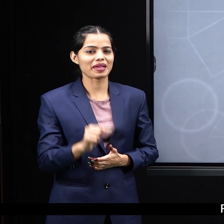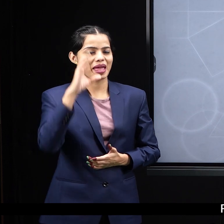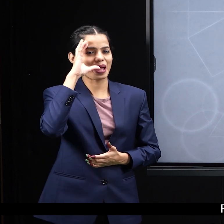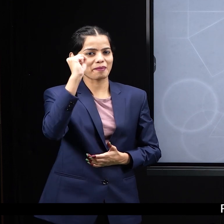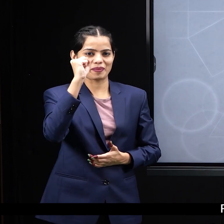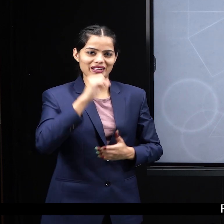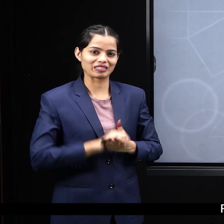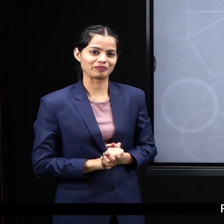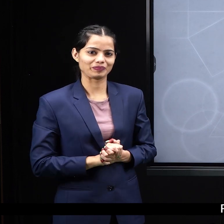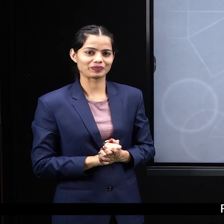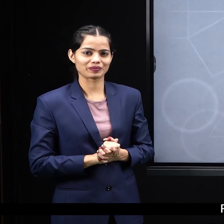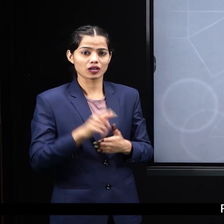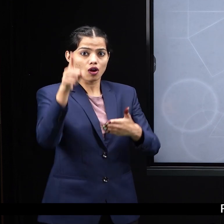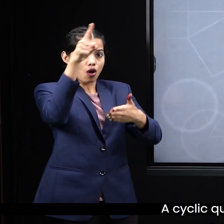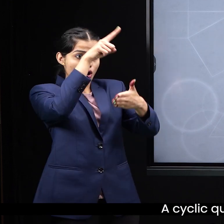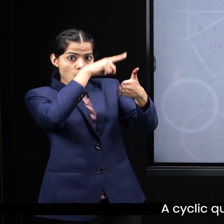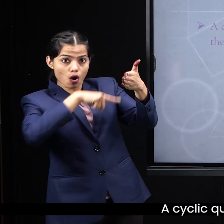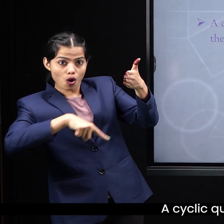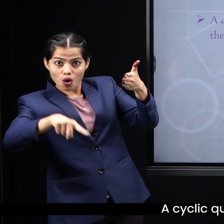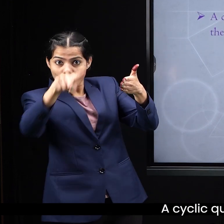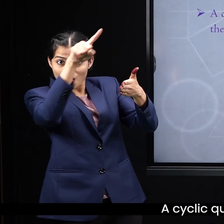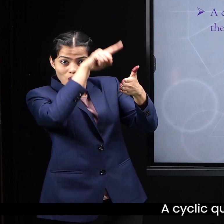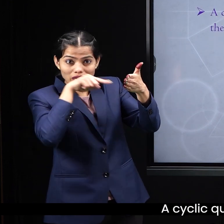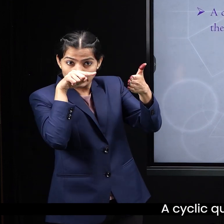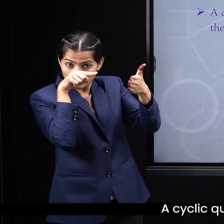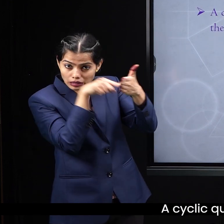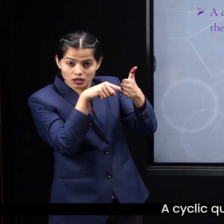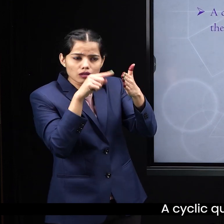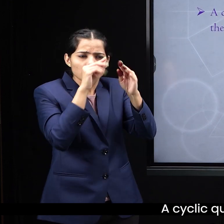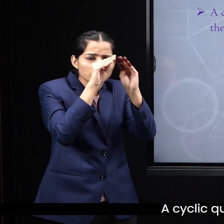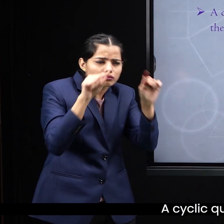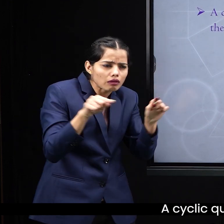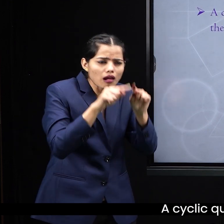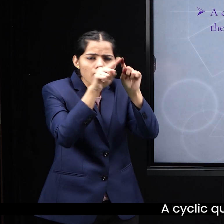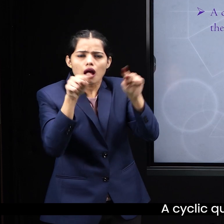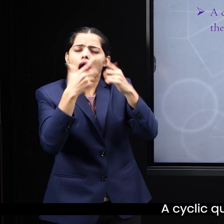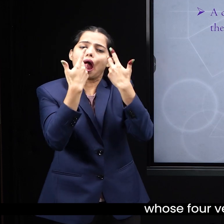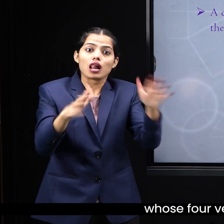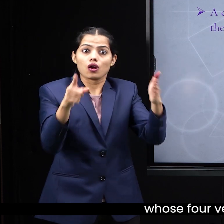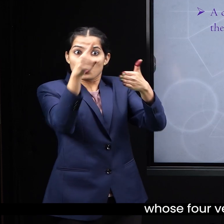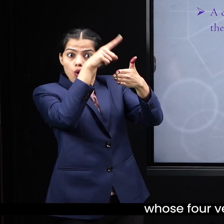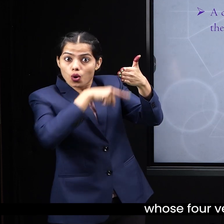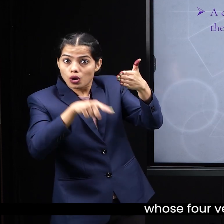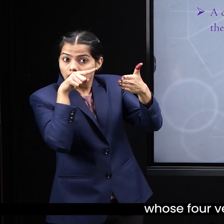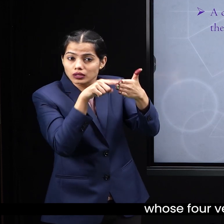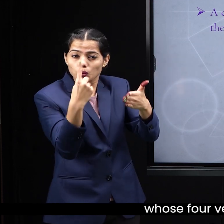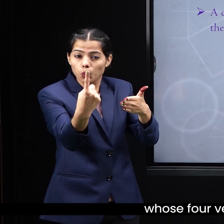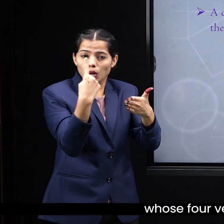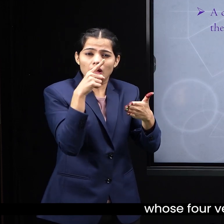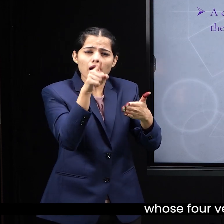Points to remember. A cyclic quadrilateral is a quadrilateral whose 4 vertices lie on